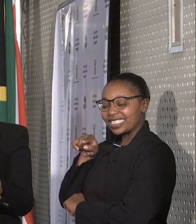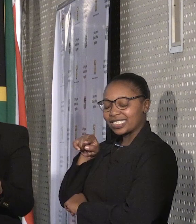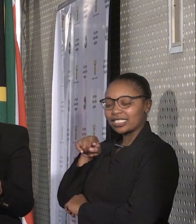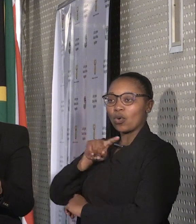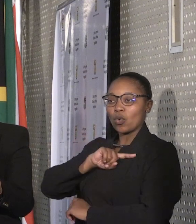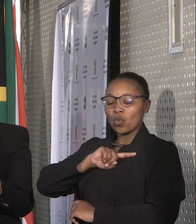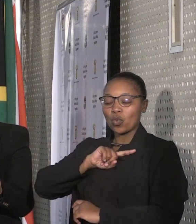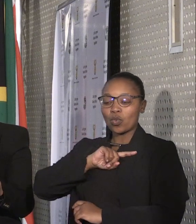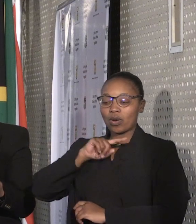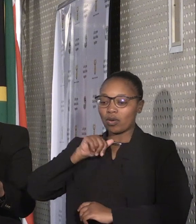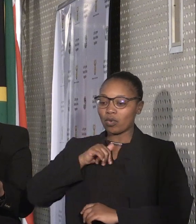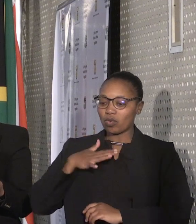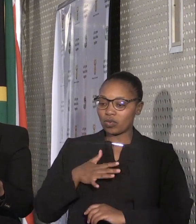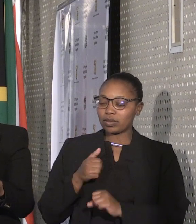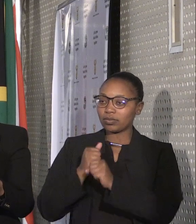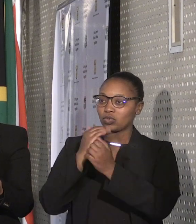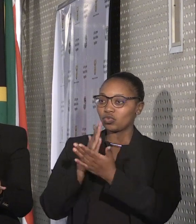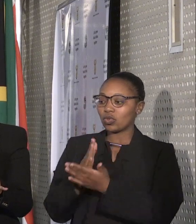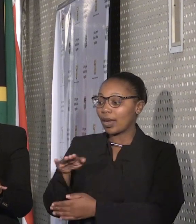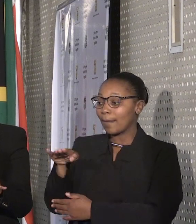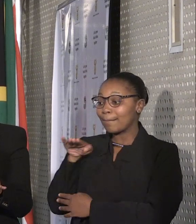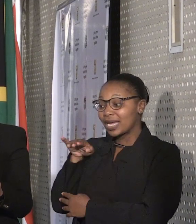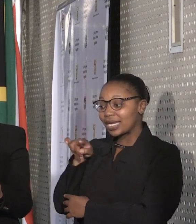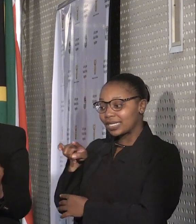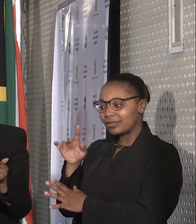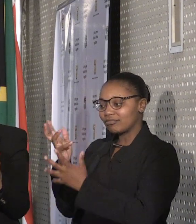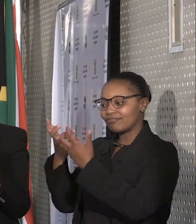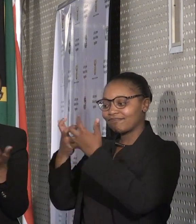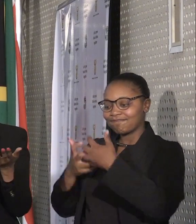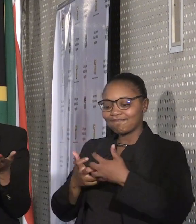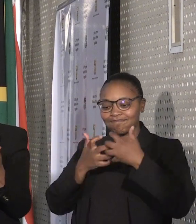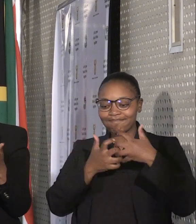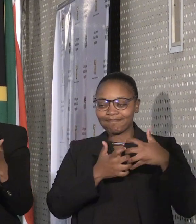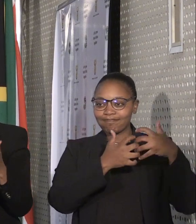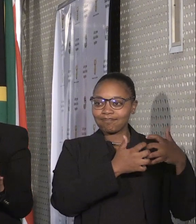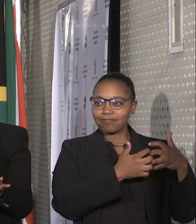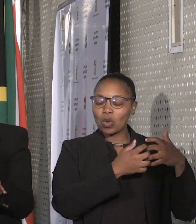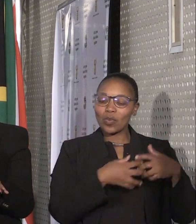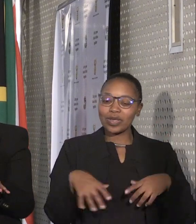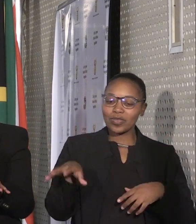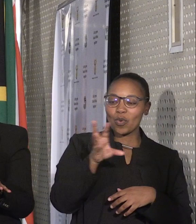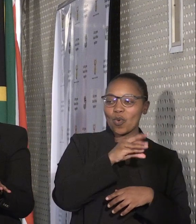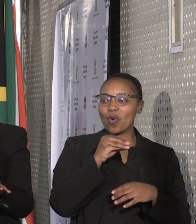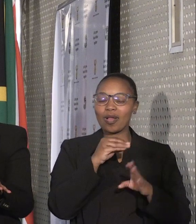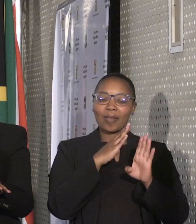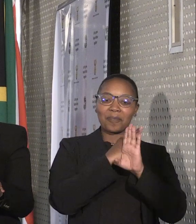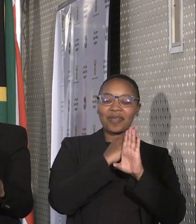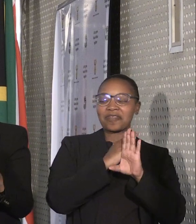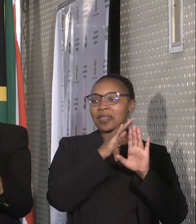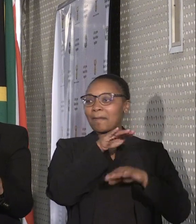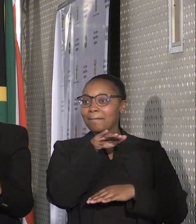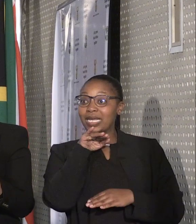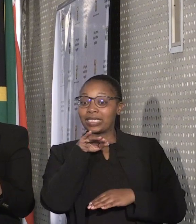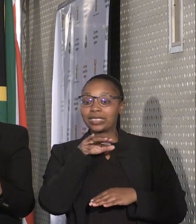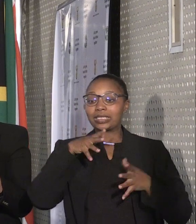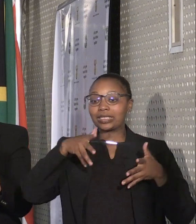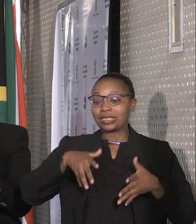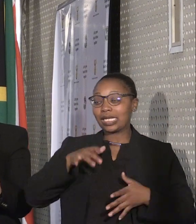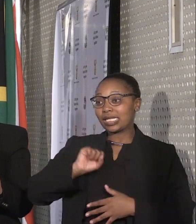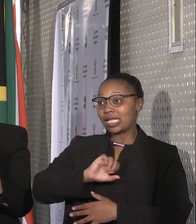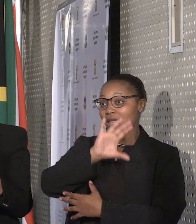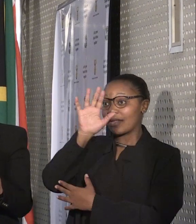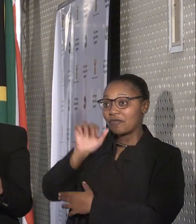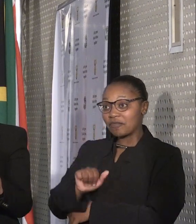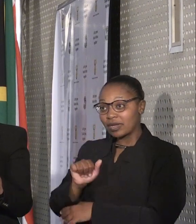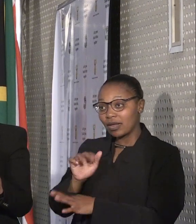bank that fares well with every bank, commercial bank in South Africa. We want to improve, we want to